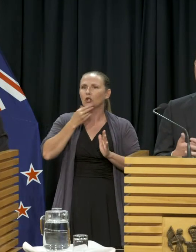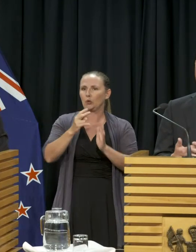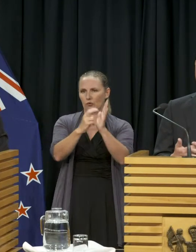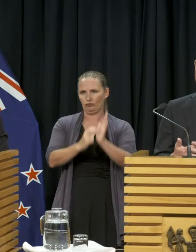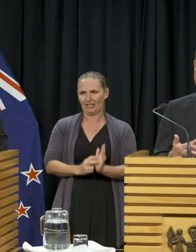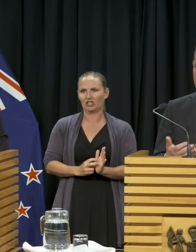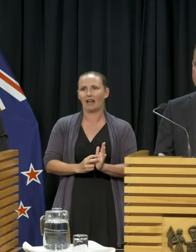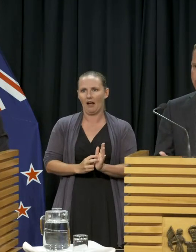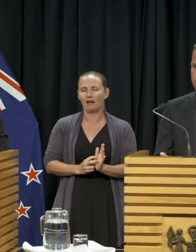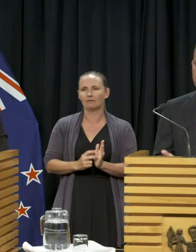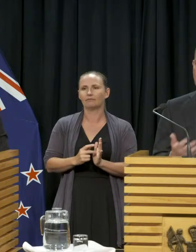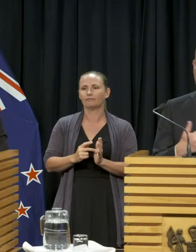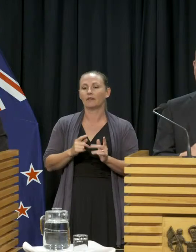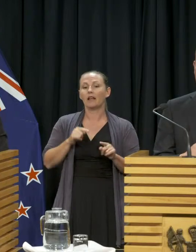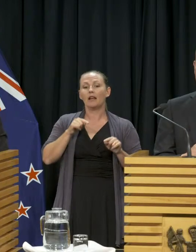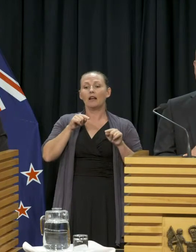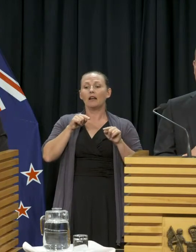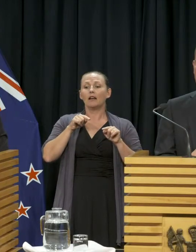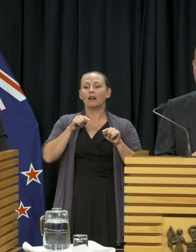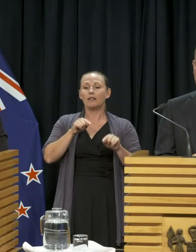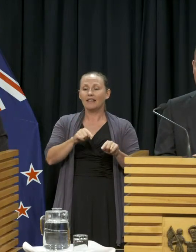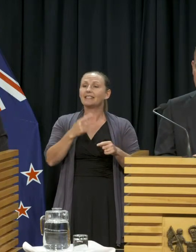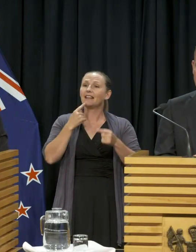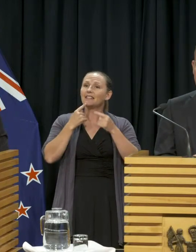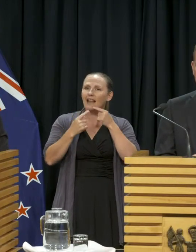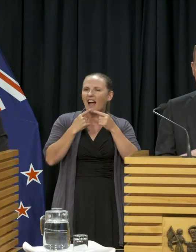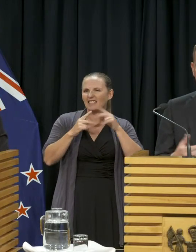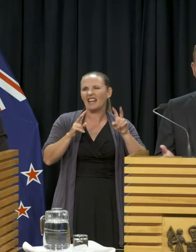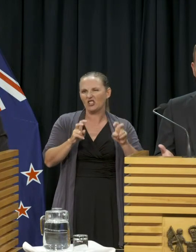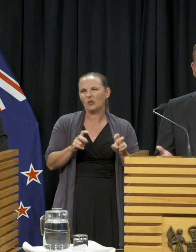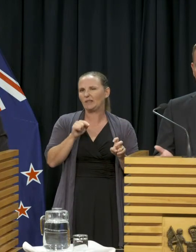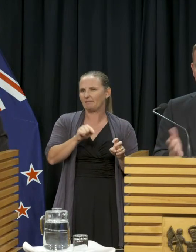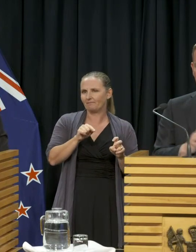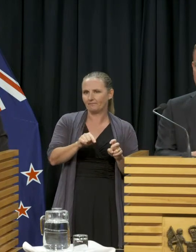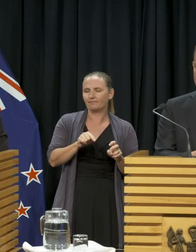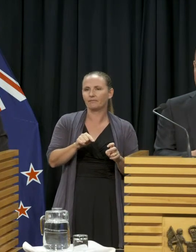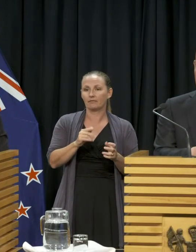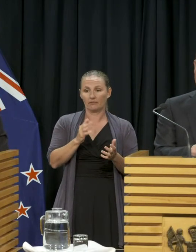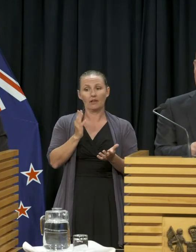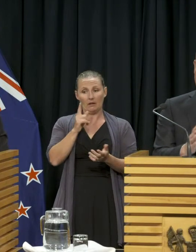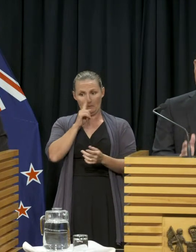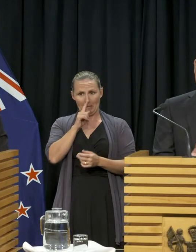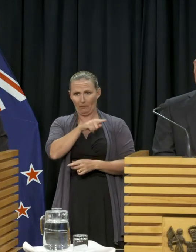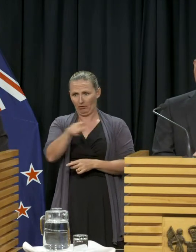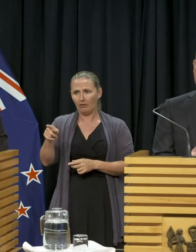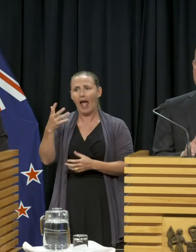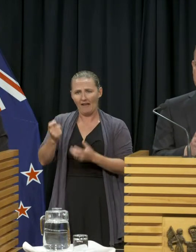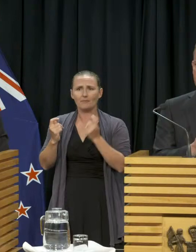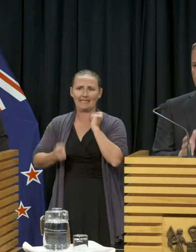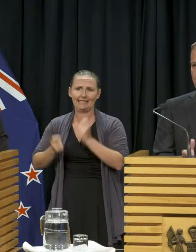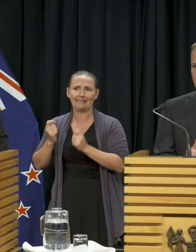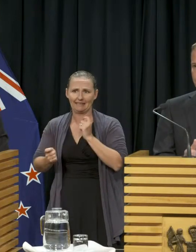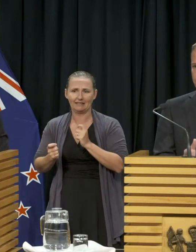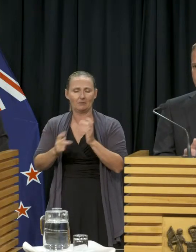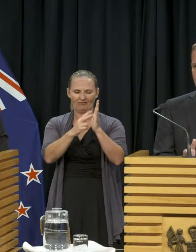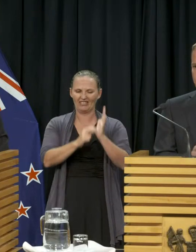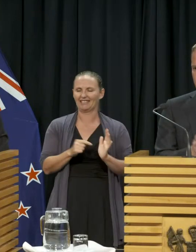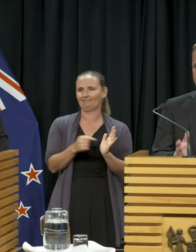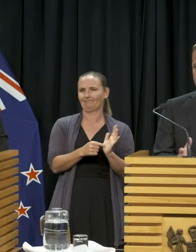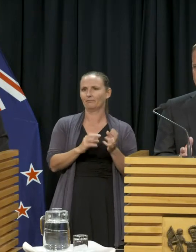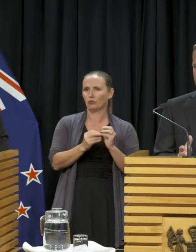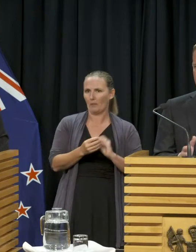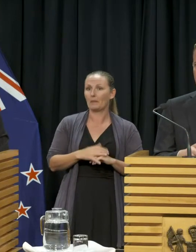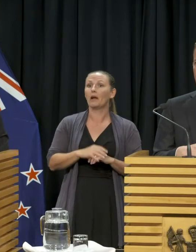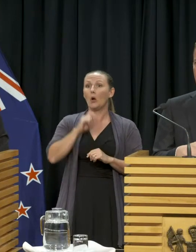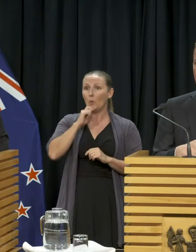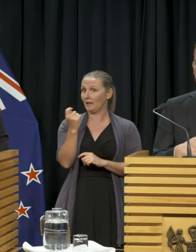it is predominantly a data issue rather than an issue of people being tested. But that will mean that we will then have the complete register, so we'll be able to have all